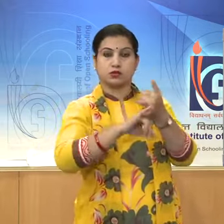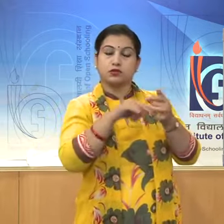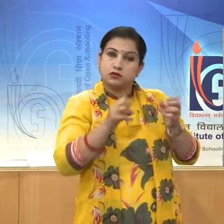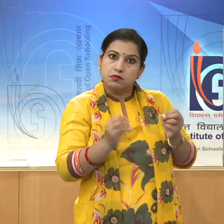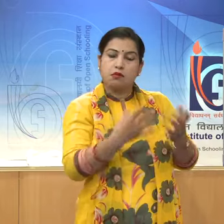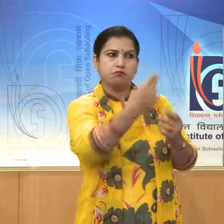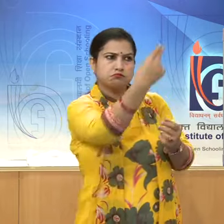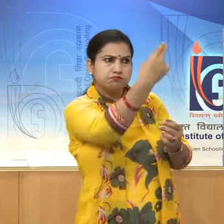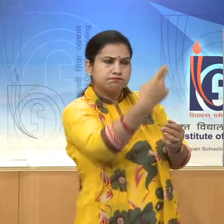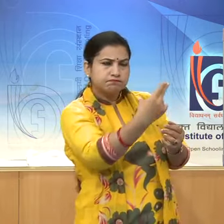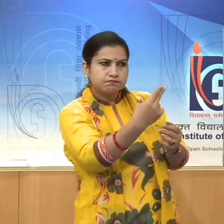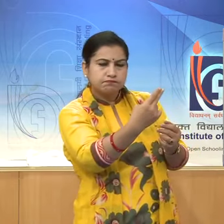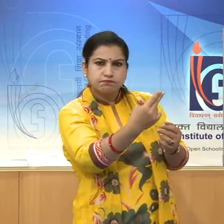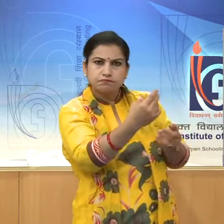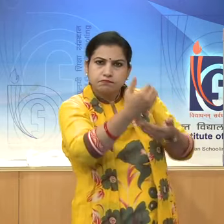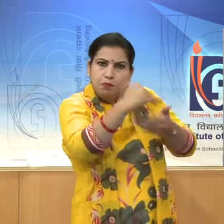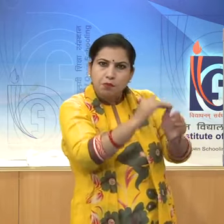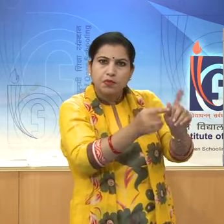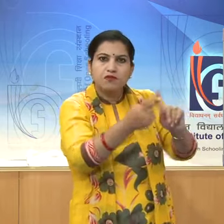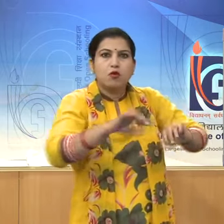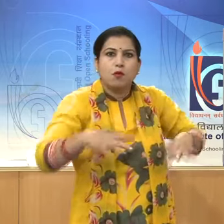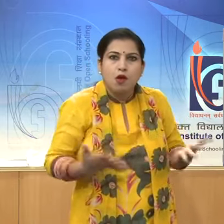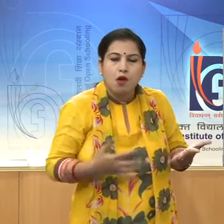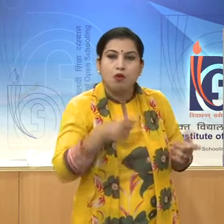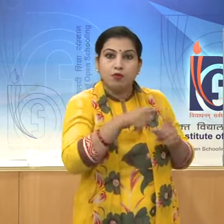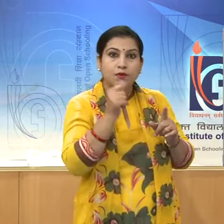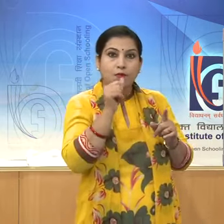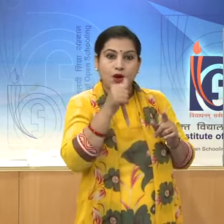emerging from the water